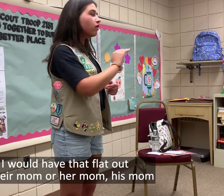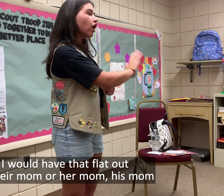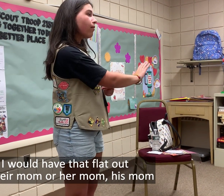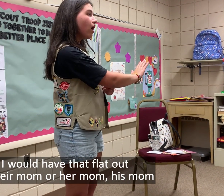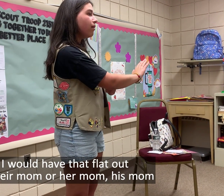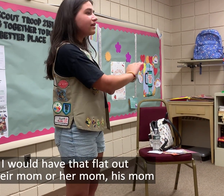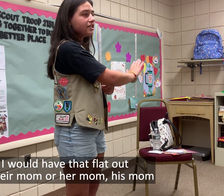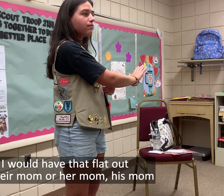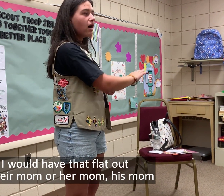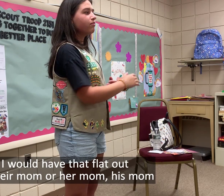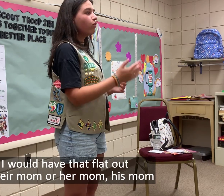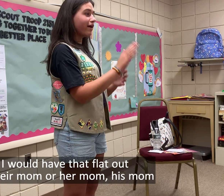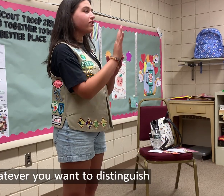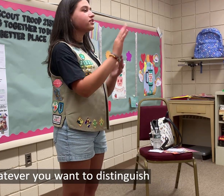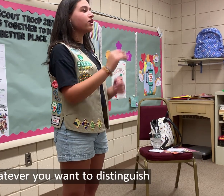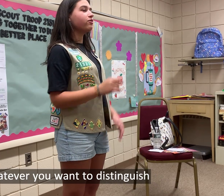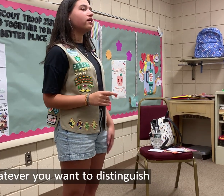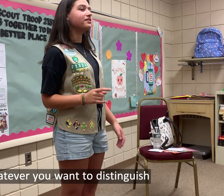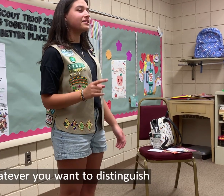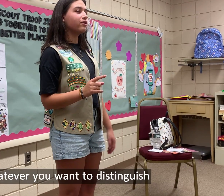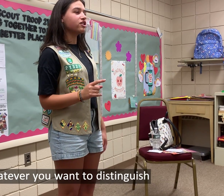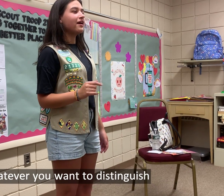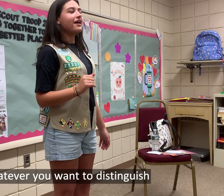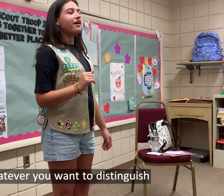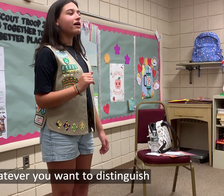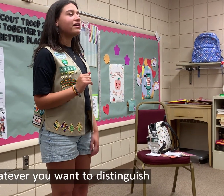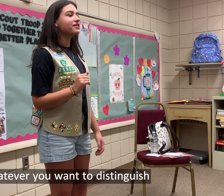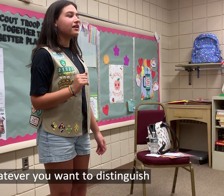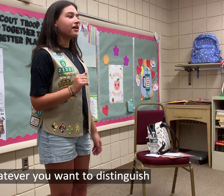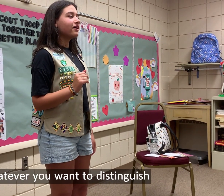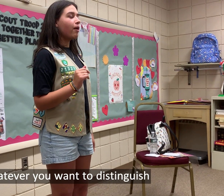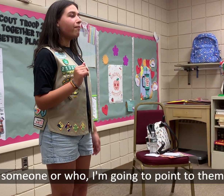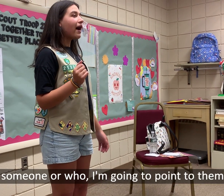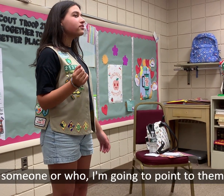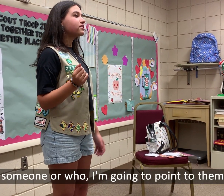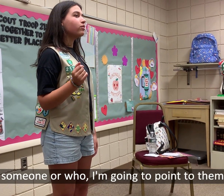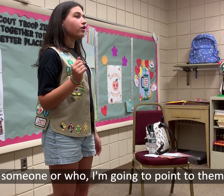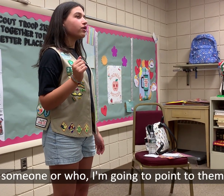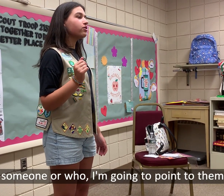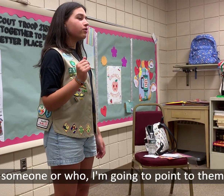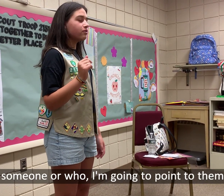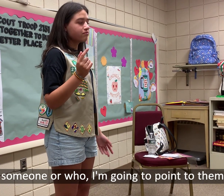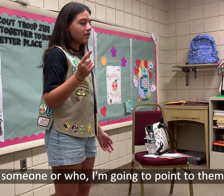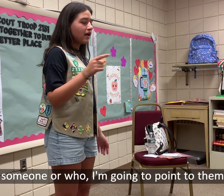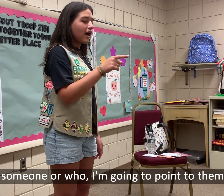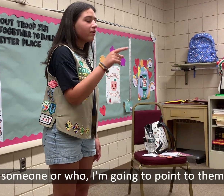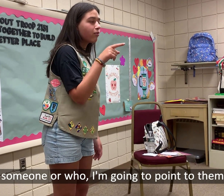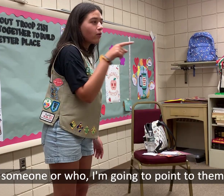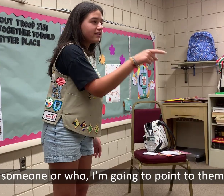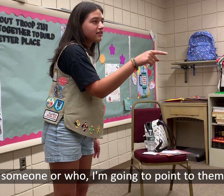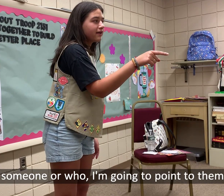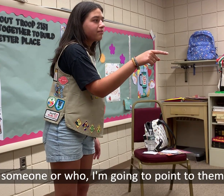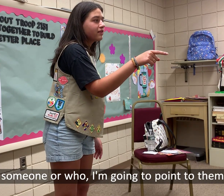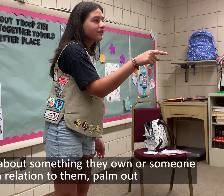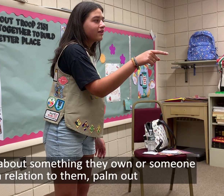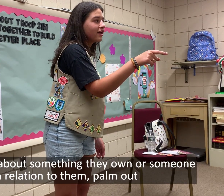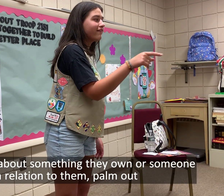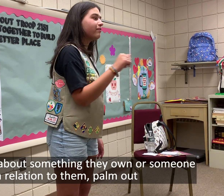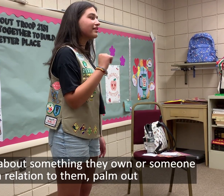her mom, his mom, whatever. So you want to distinguish. If I'm asking about someone or who, I'm going to point to them. If I'm asking